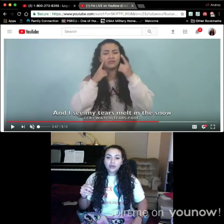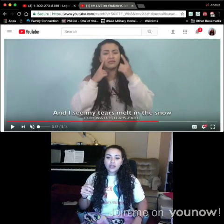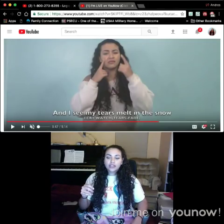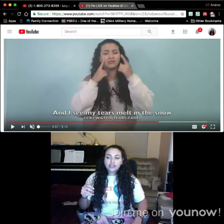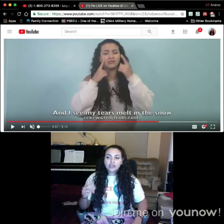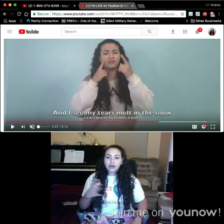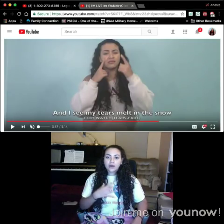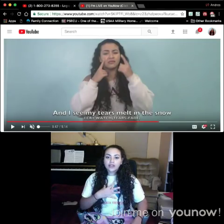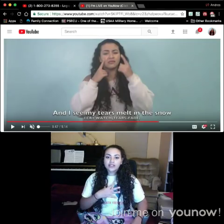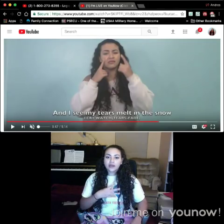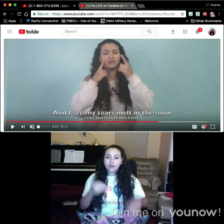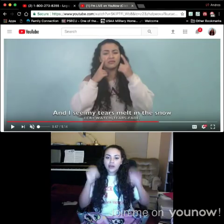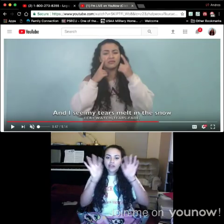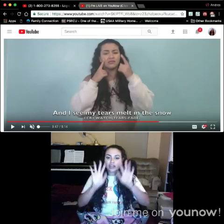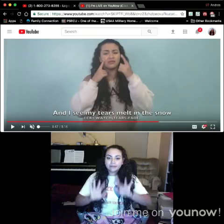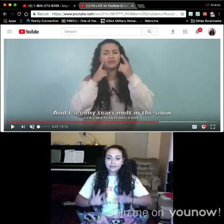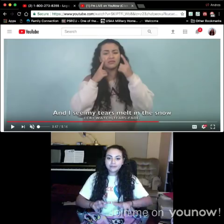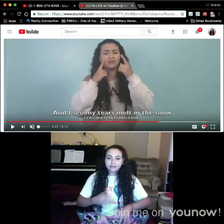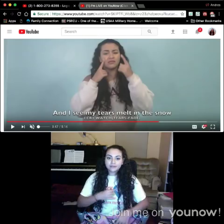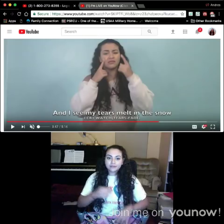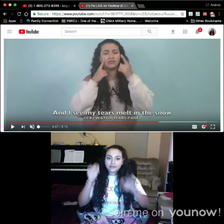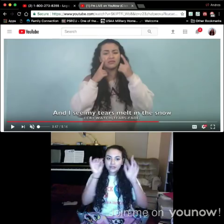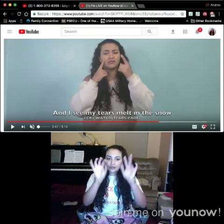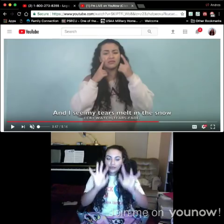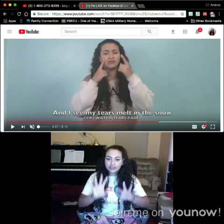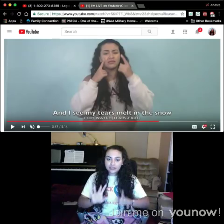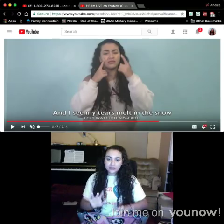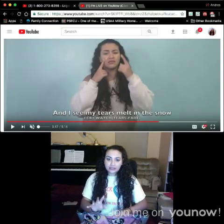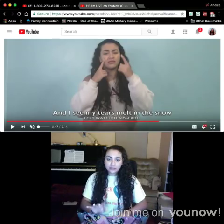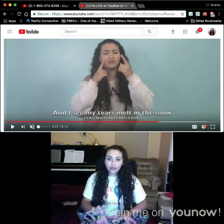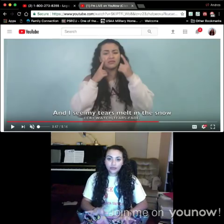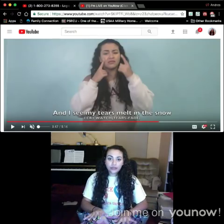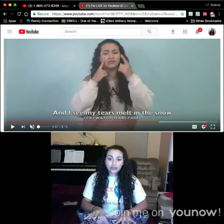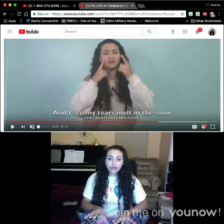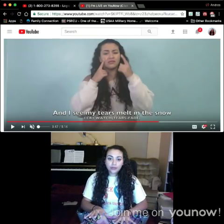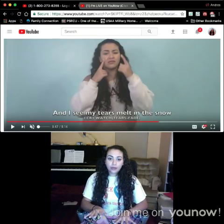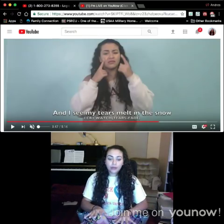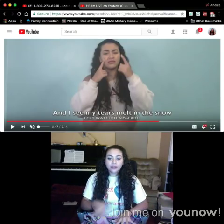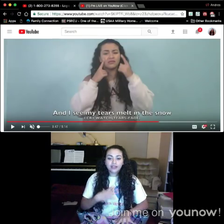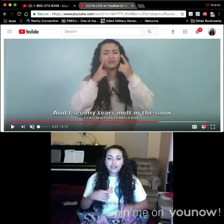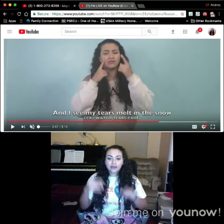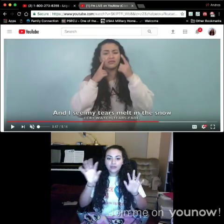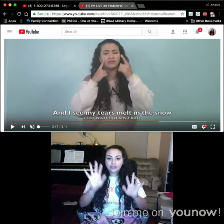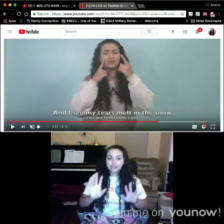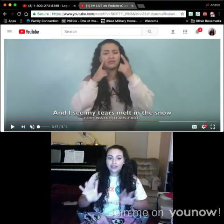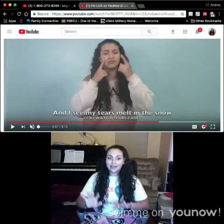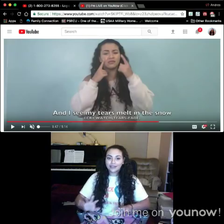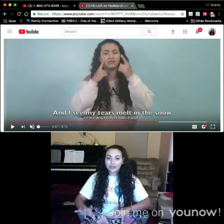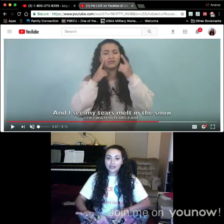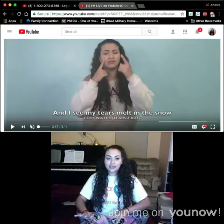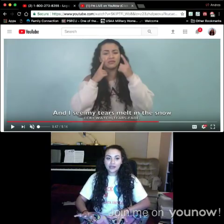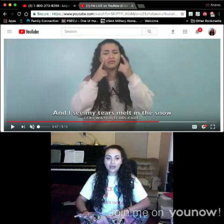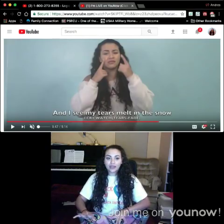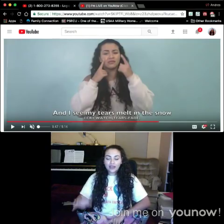to, snow is like white rain. So you could set the scene snow first. You would probably want to put that sign first to like show